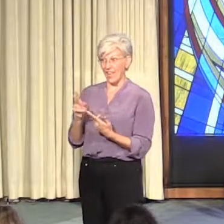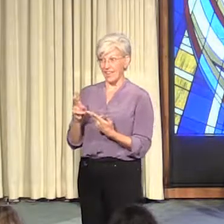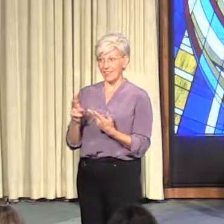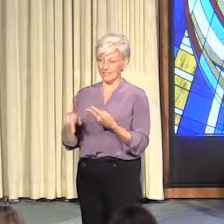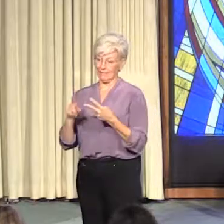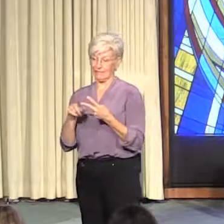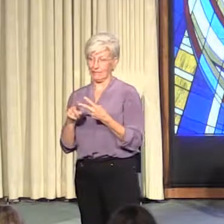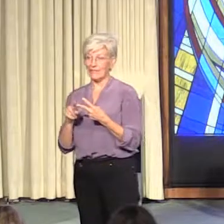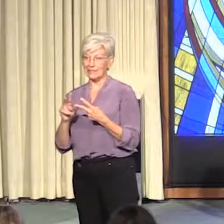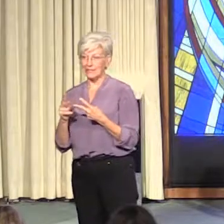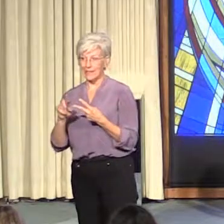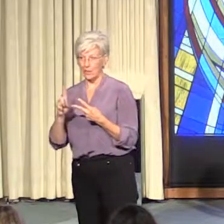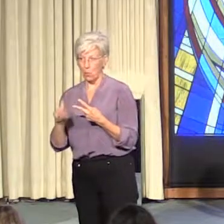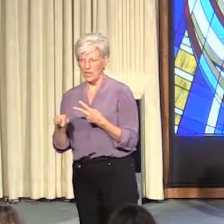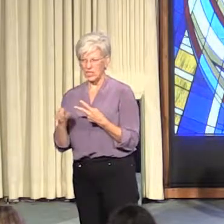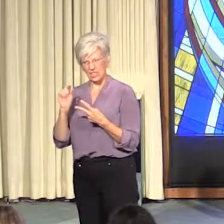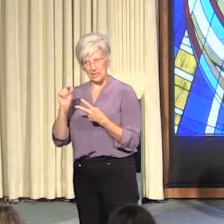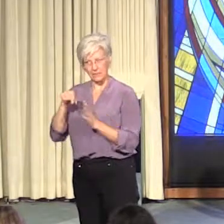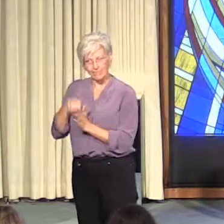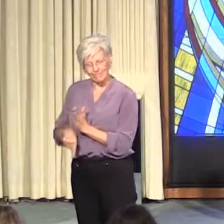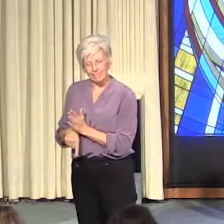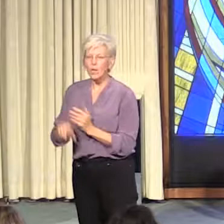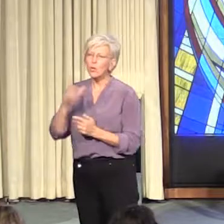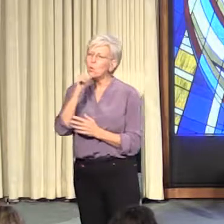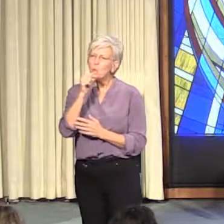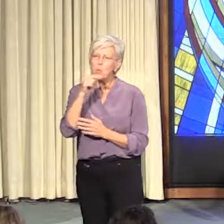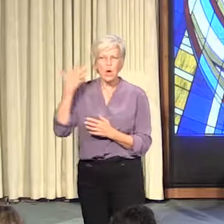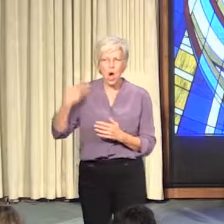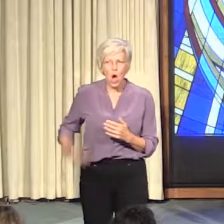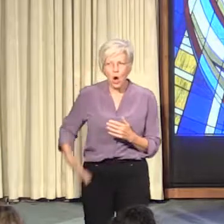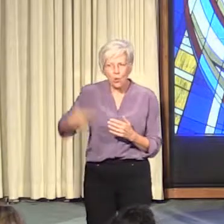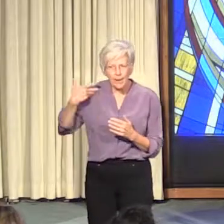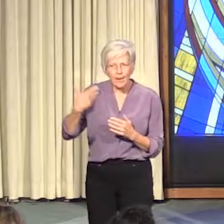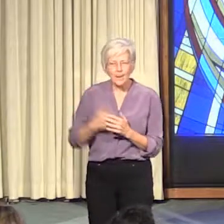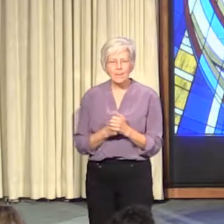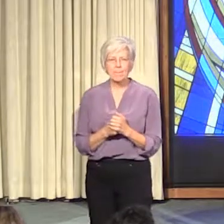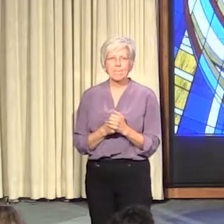a little deeper in terms of who we are.